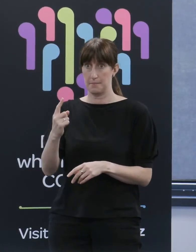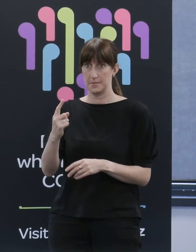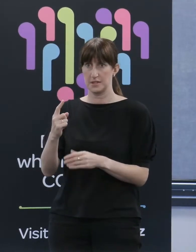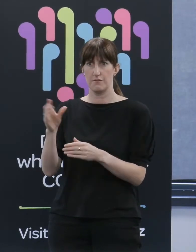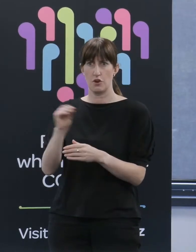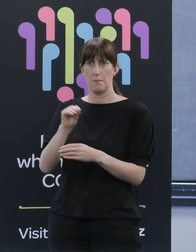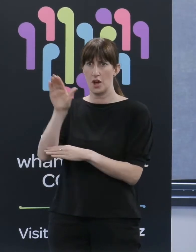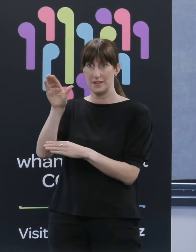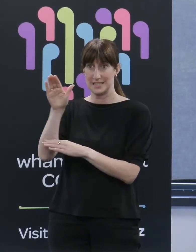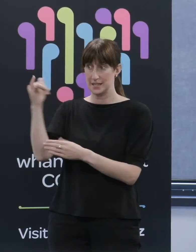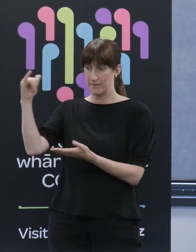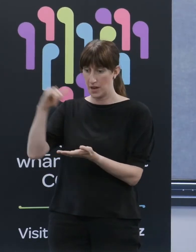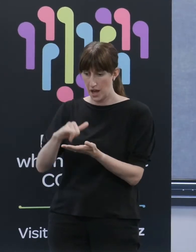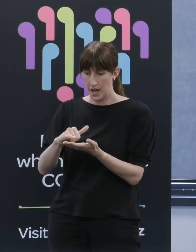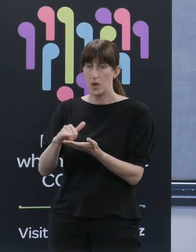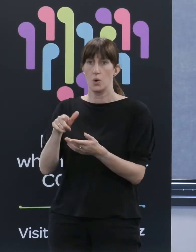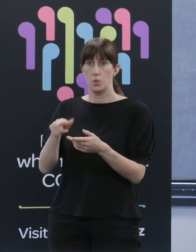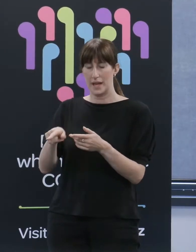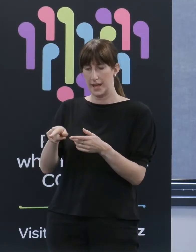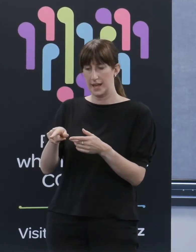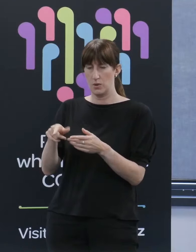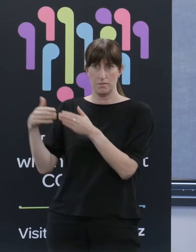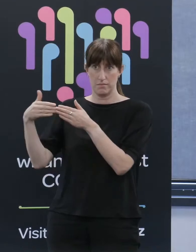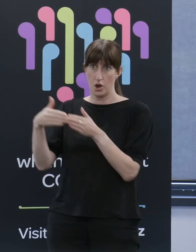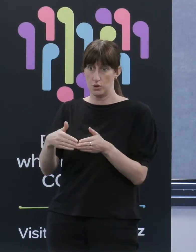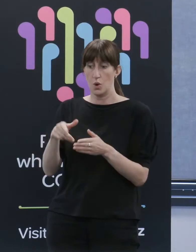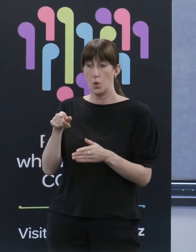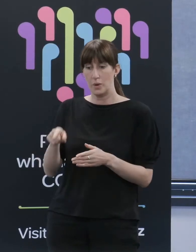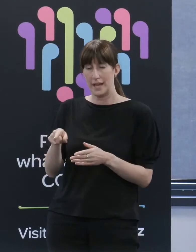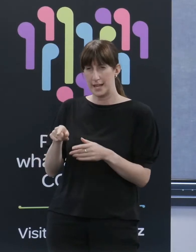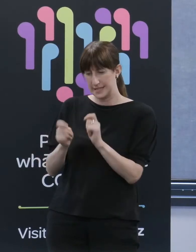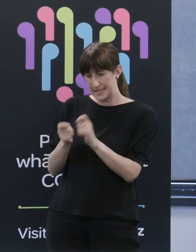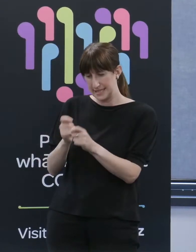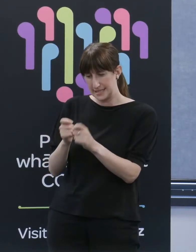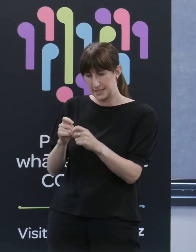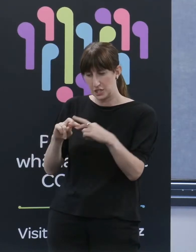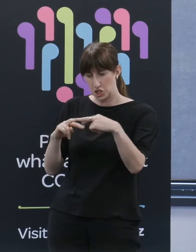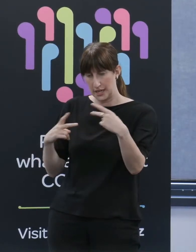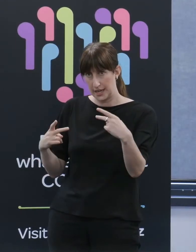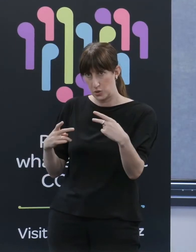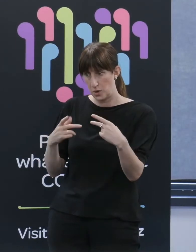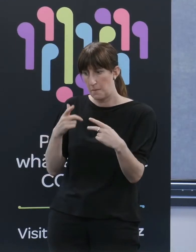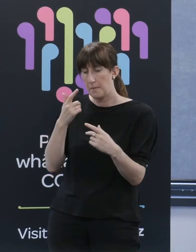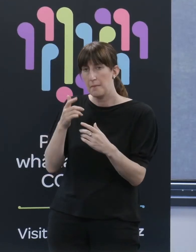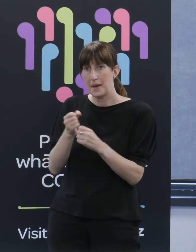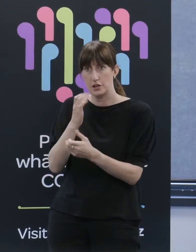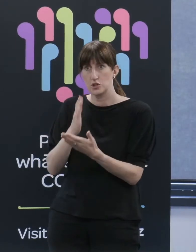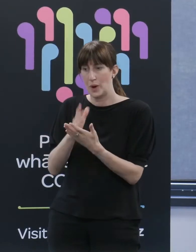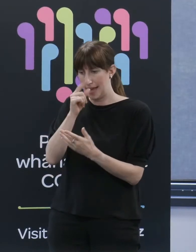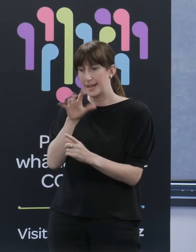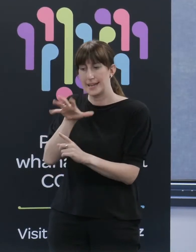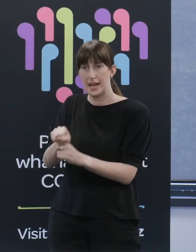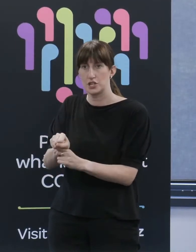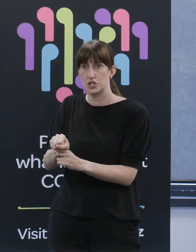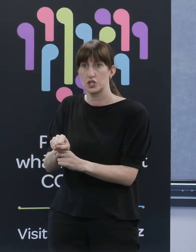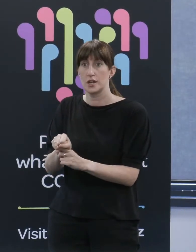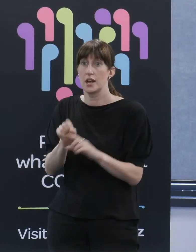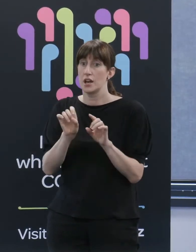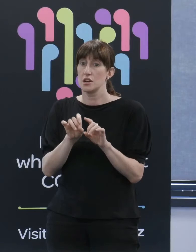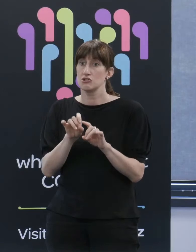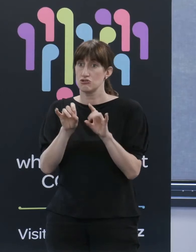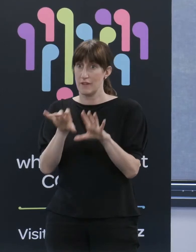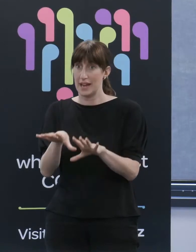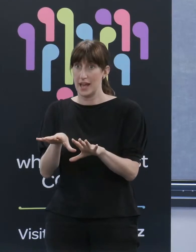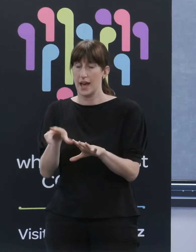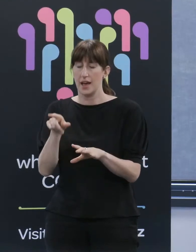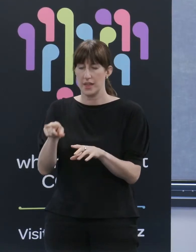of the XE variant here. I think Australia's found a small number of the samples it's sequenced have been the